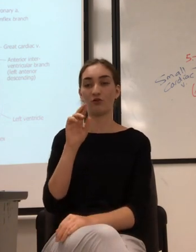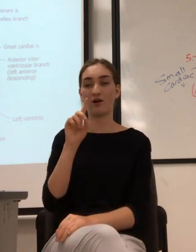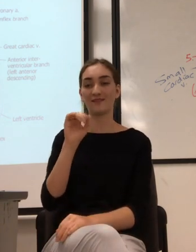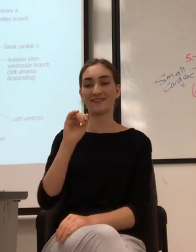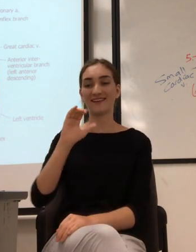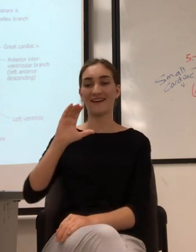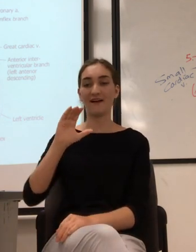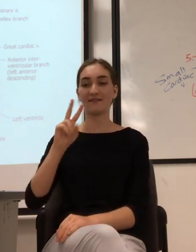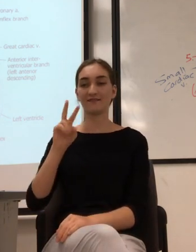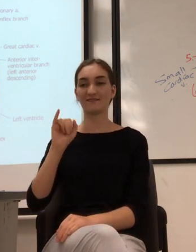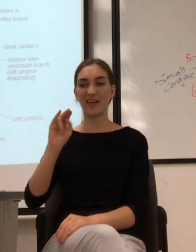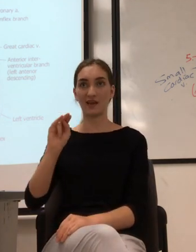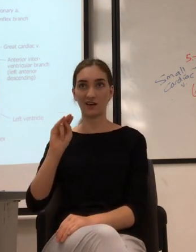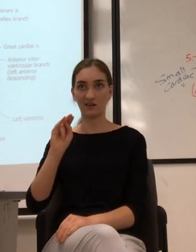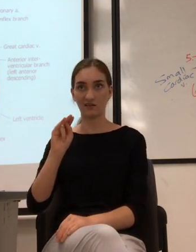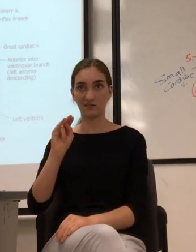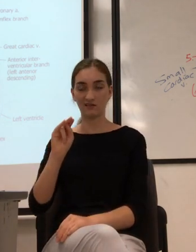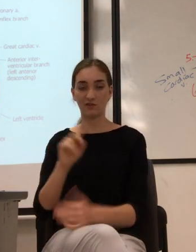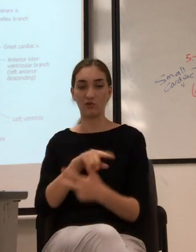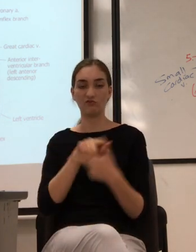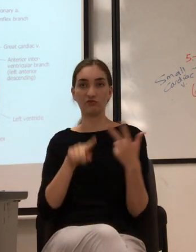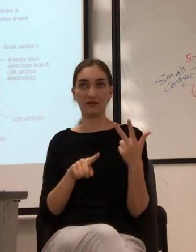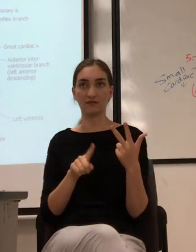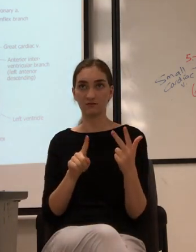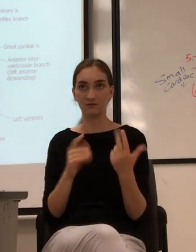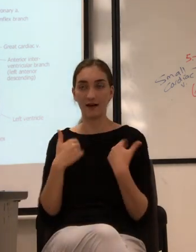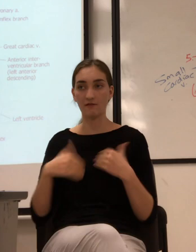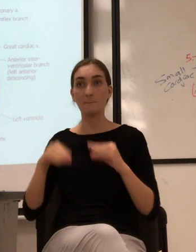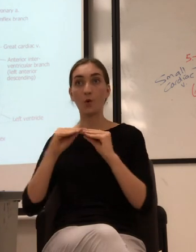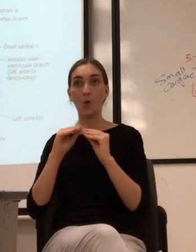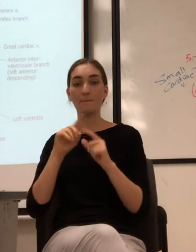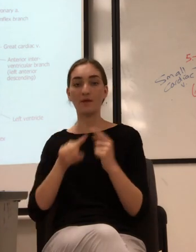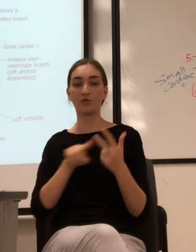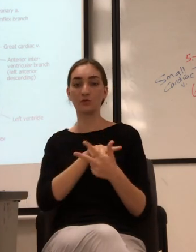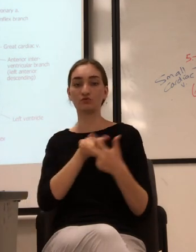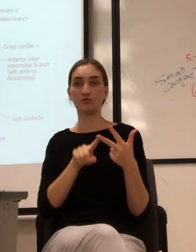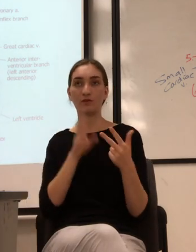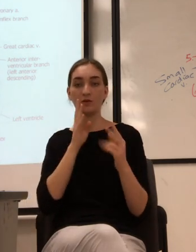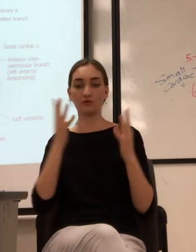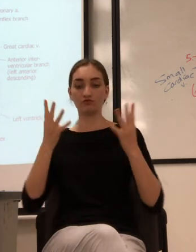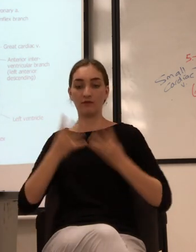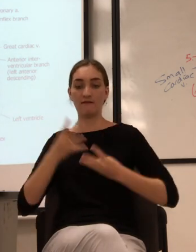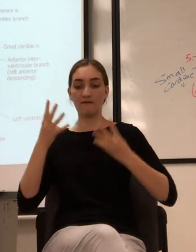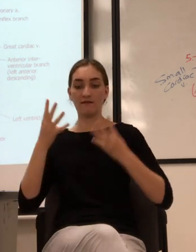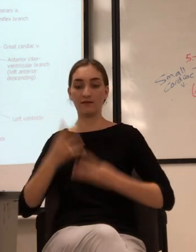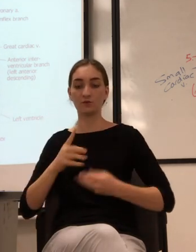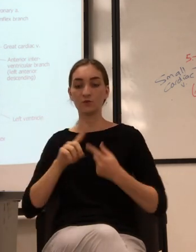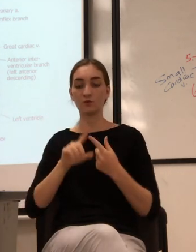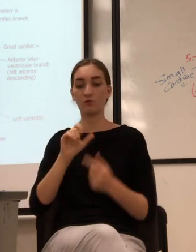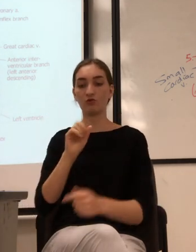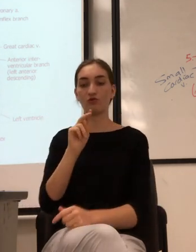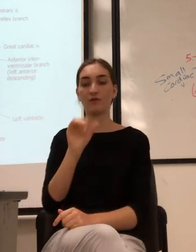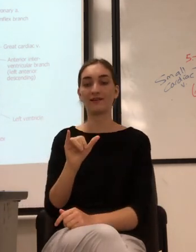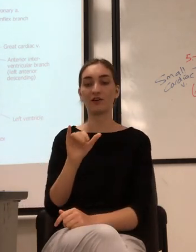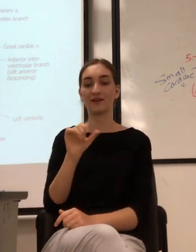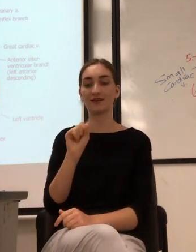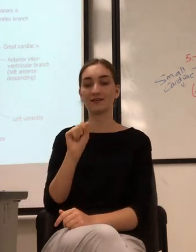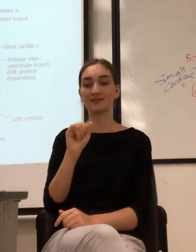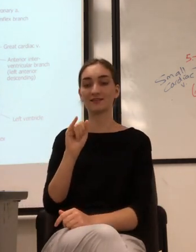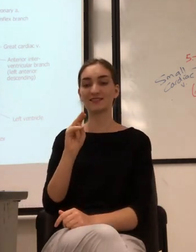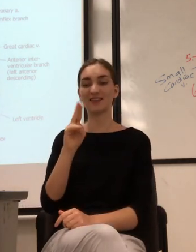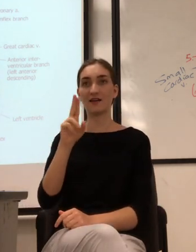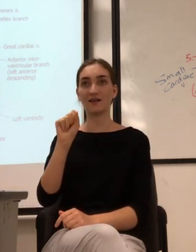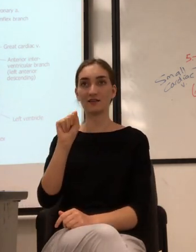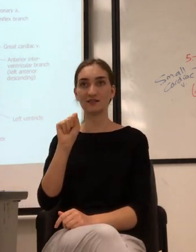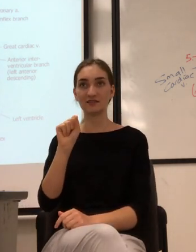Now all of those veins, there's more, but all of them, they're gonna like drain into a coronary sinus that runs in the coronary sulcus. I